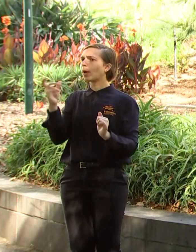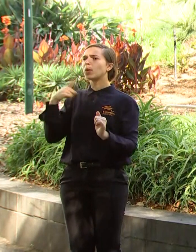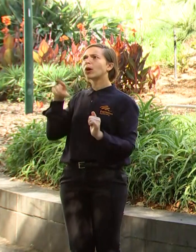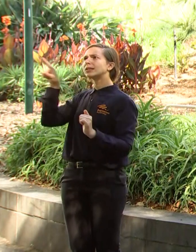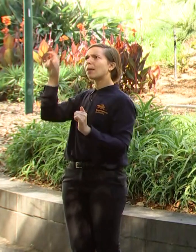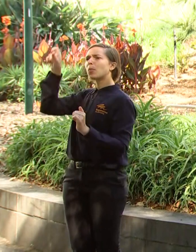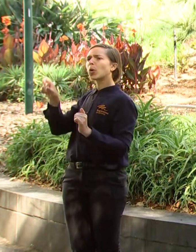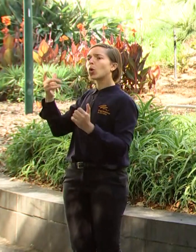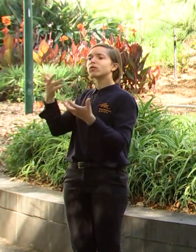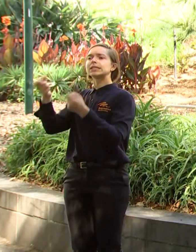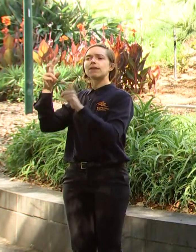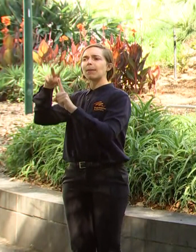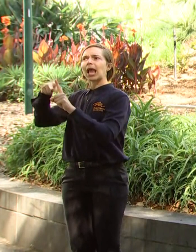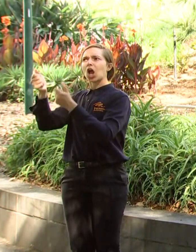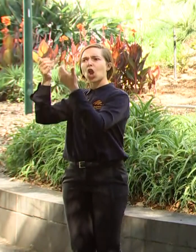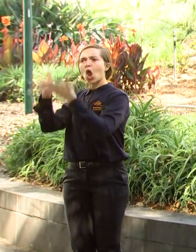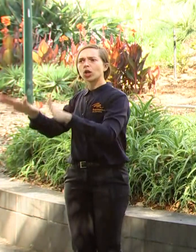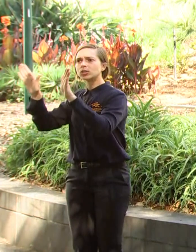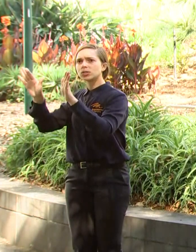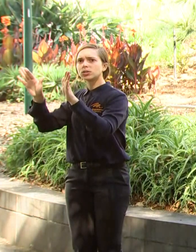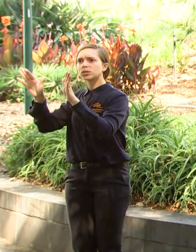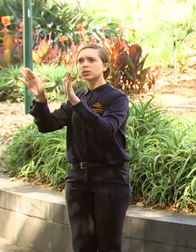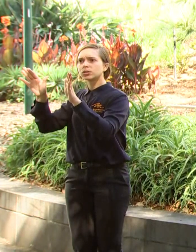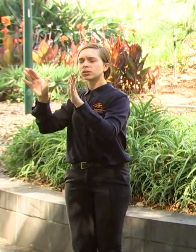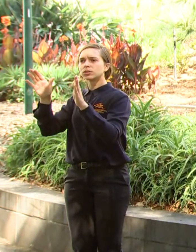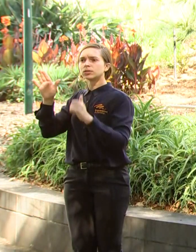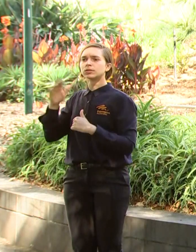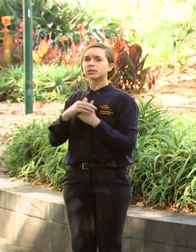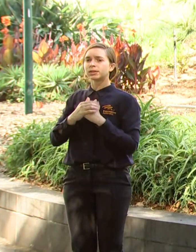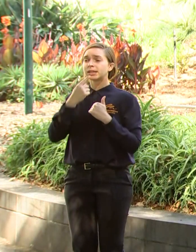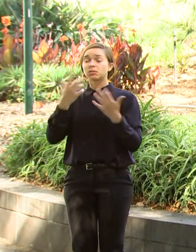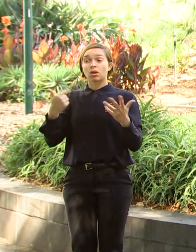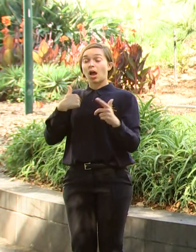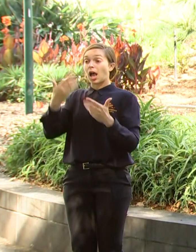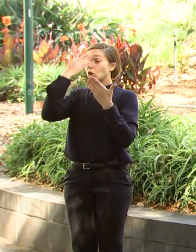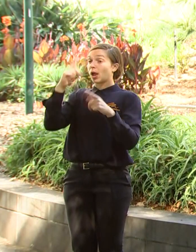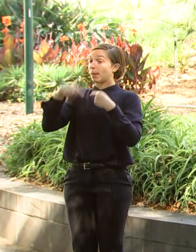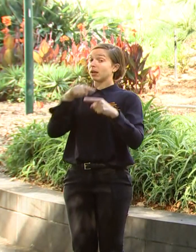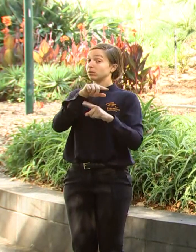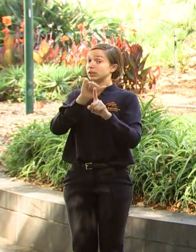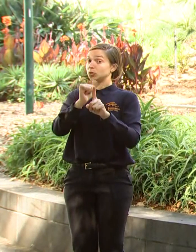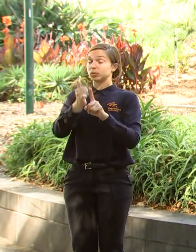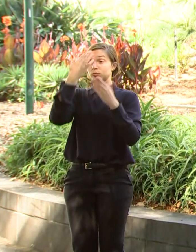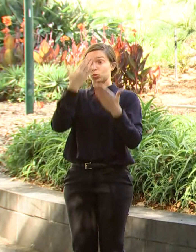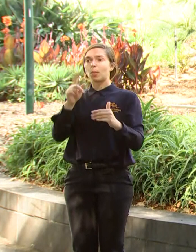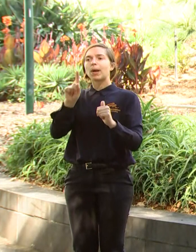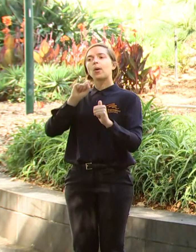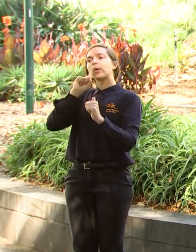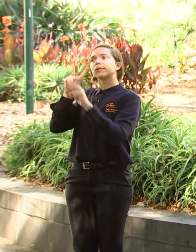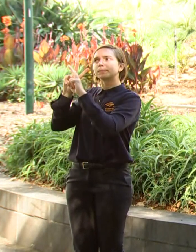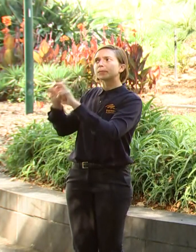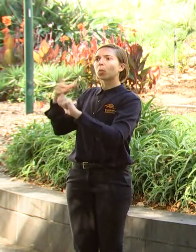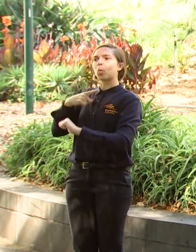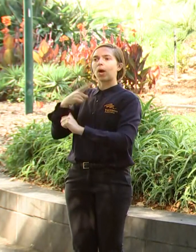that. Everyone's trying to do the right thing. Everyone's trying to be as fair and as reasonable as they can be. But, I think the important thing here is to be guided by the facts. That's